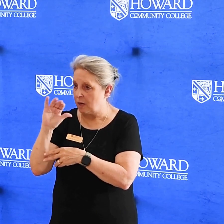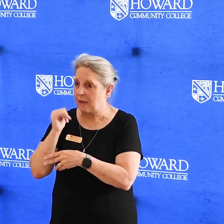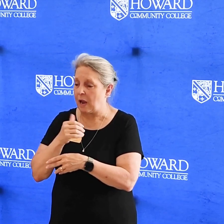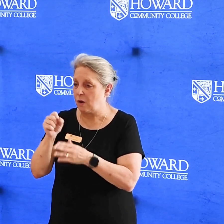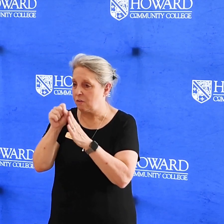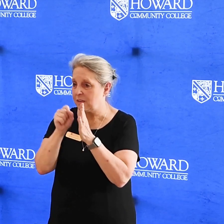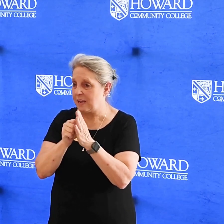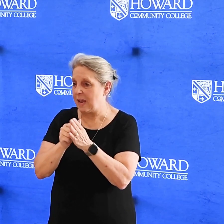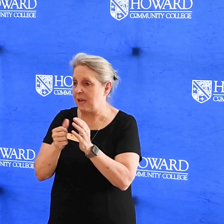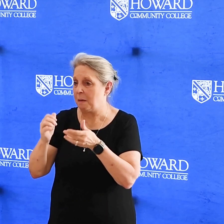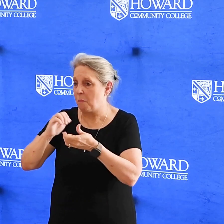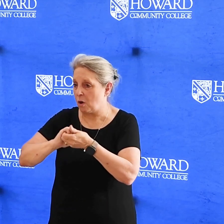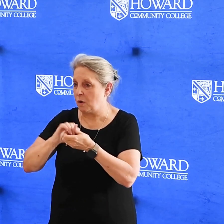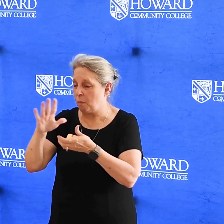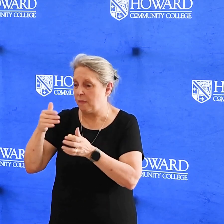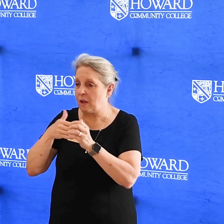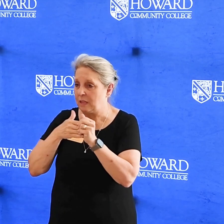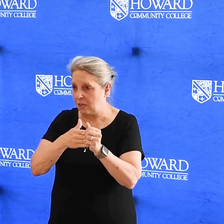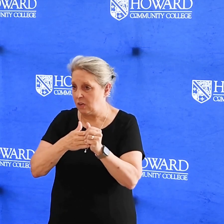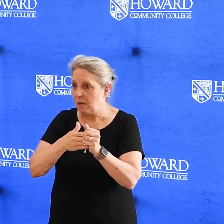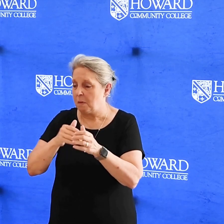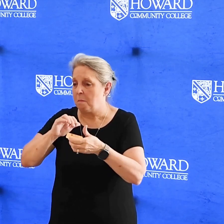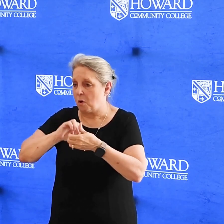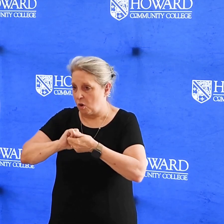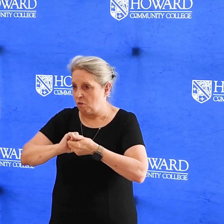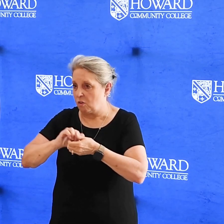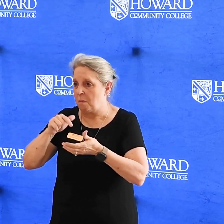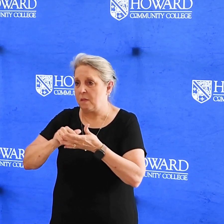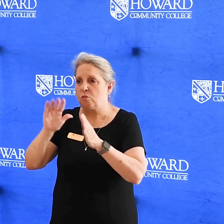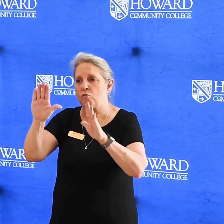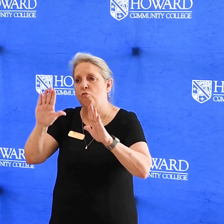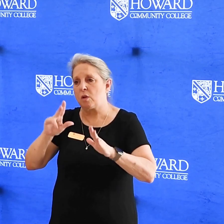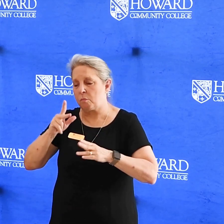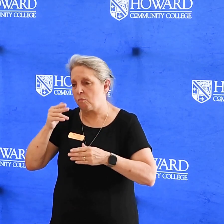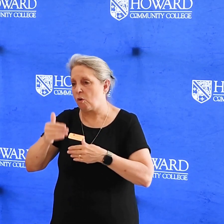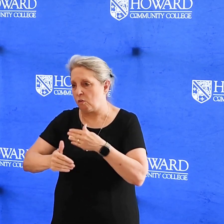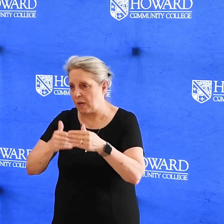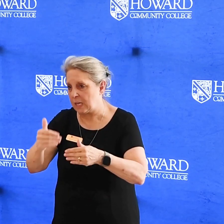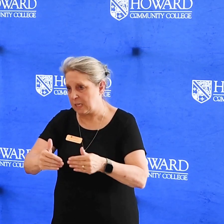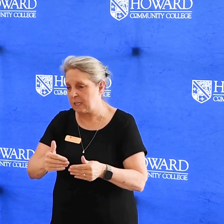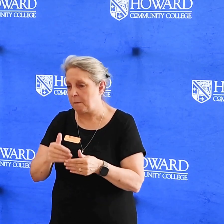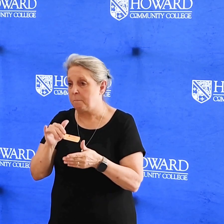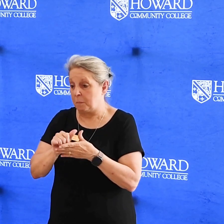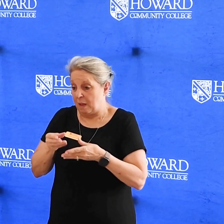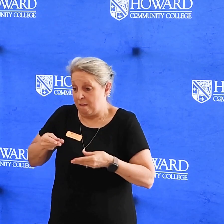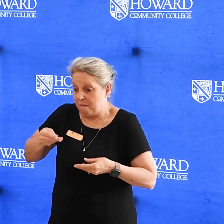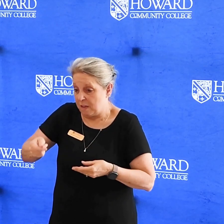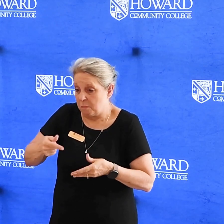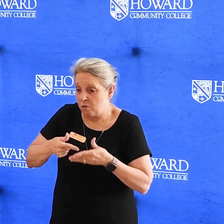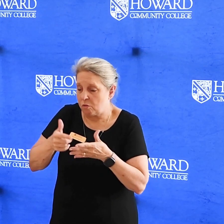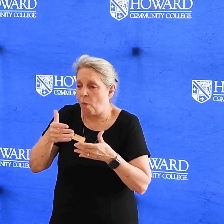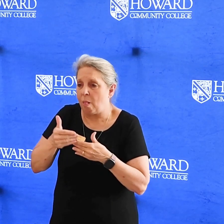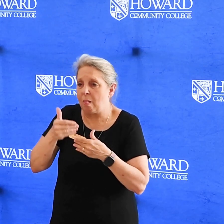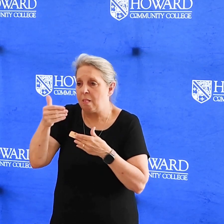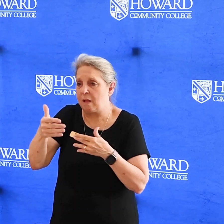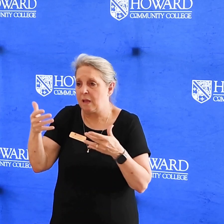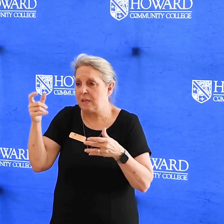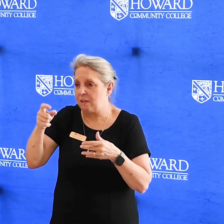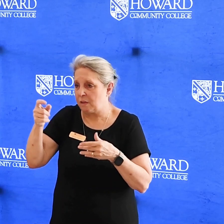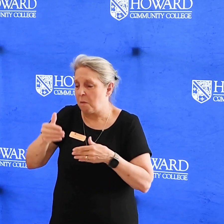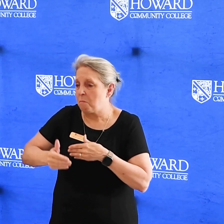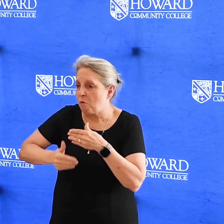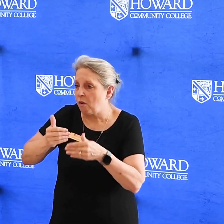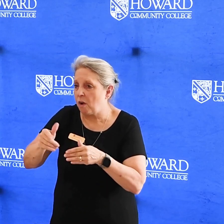partners, for their leadership and partnership in this incredible progress. These investments demonstrate tremendous and necessary